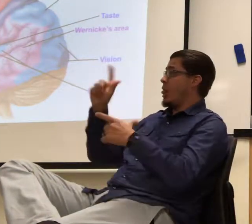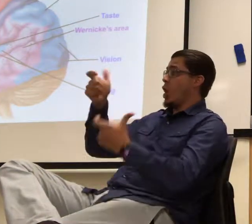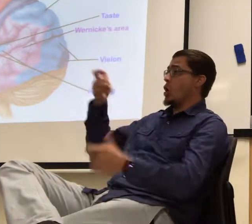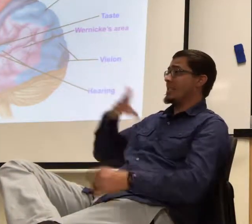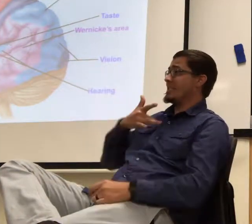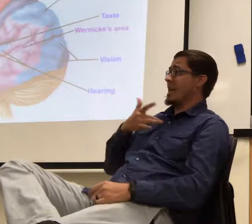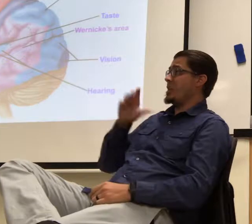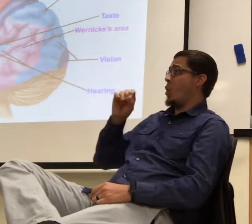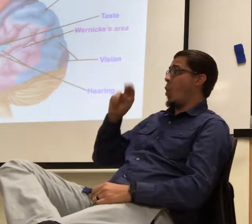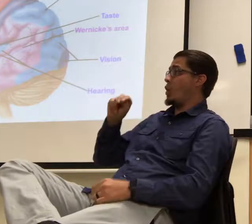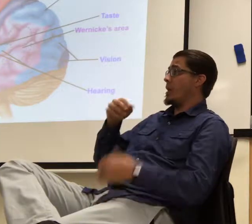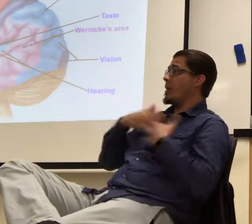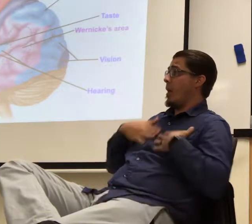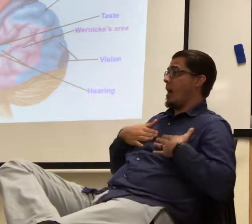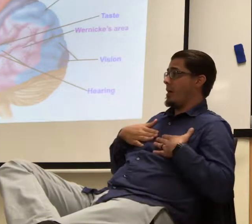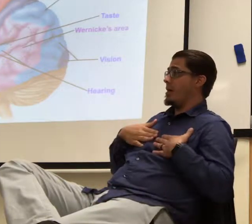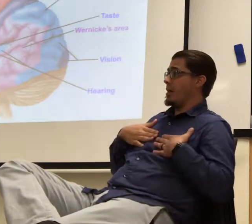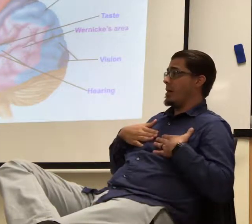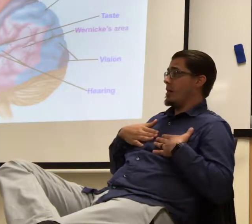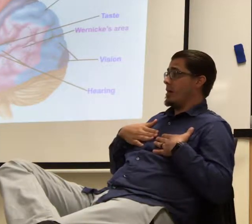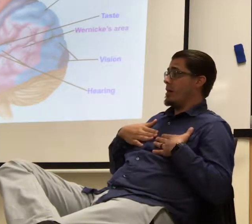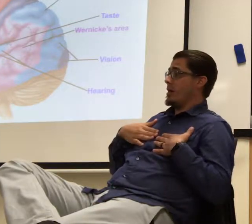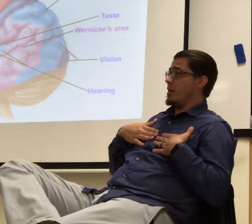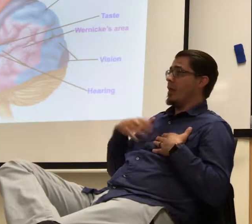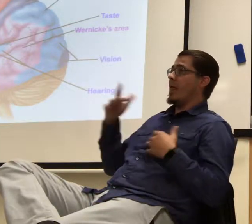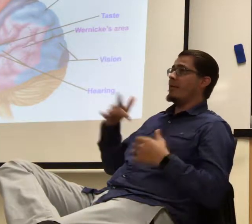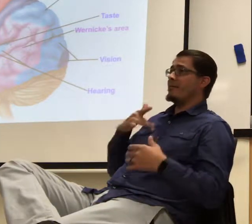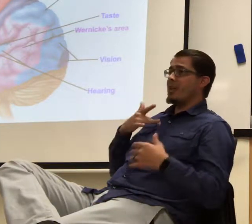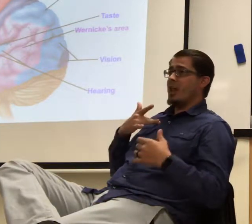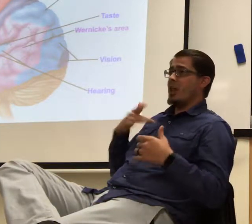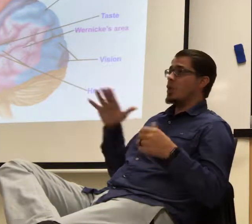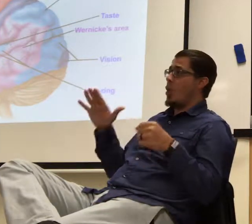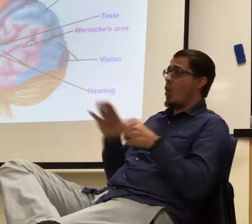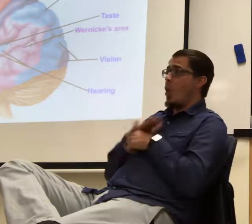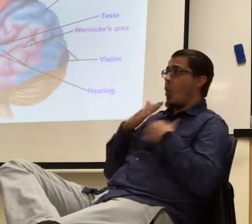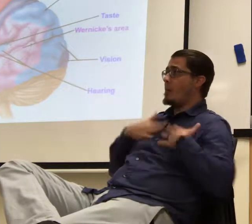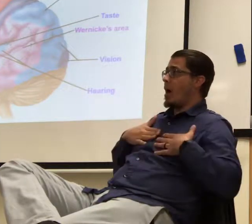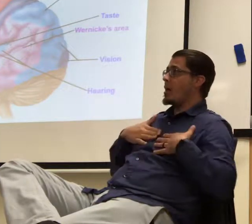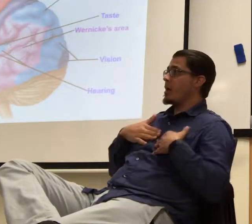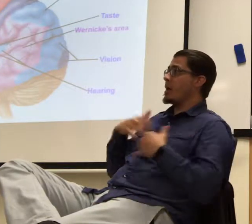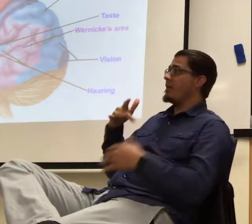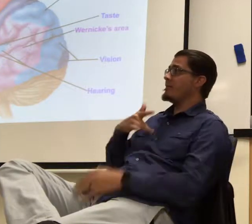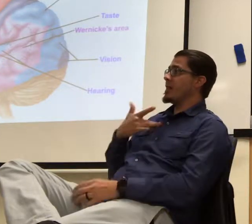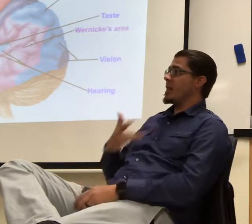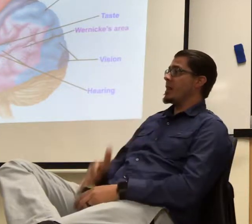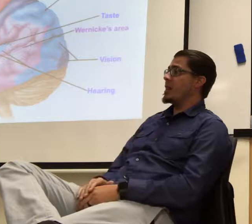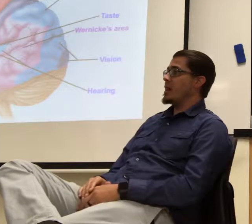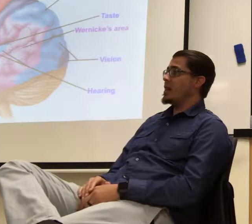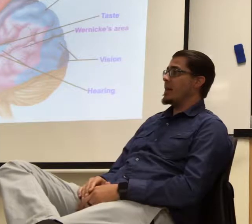touch. Basically, feel your whole body.